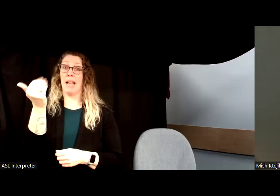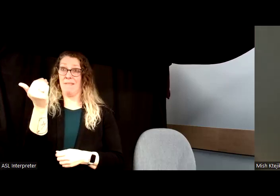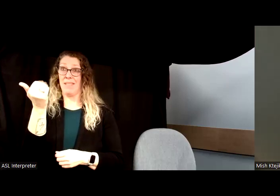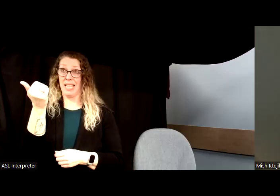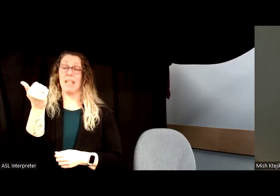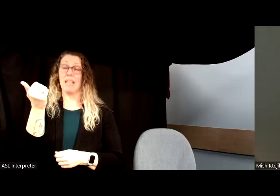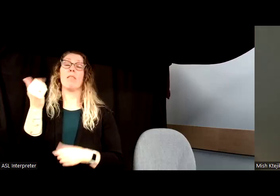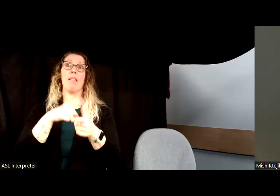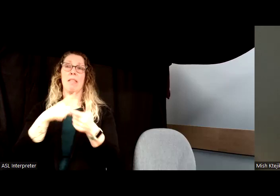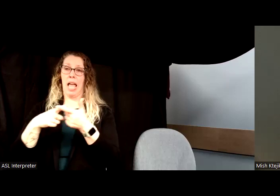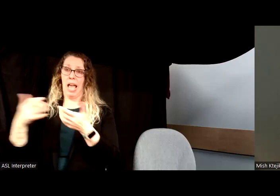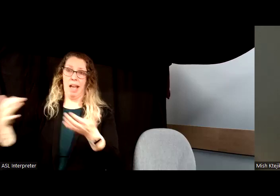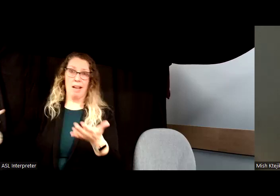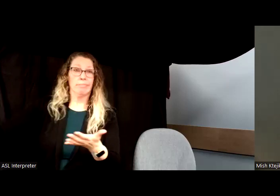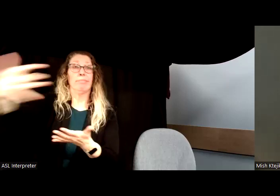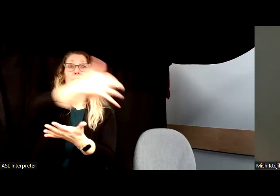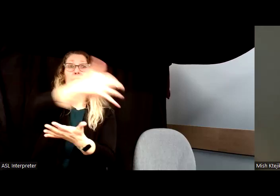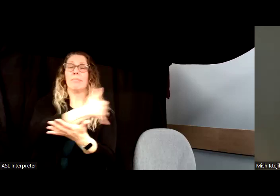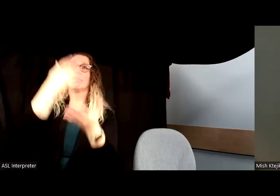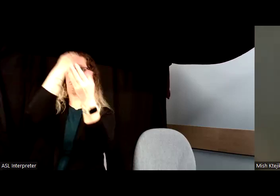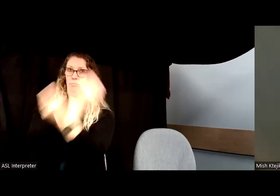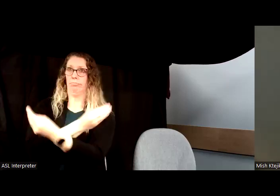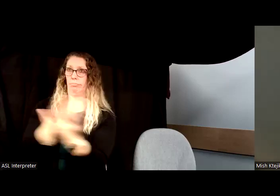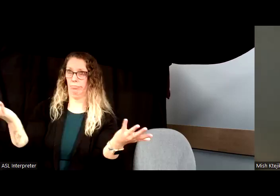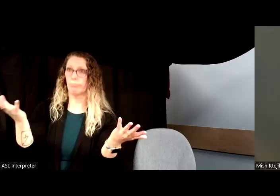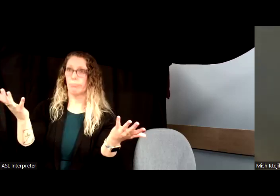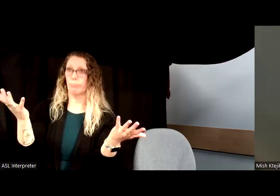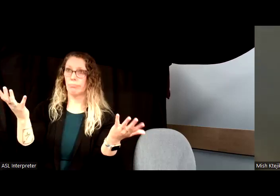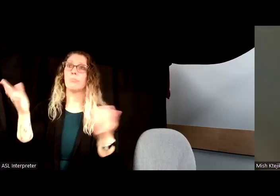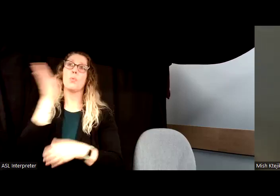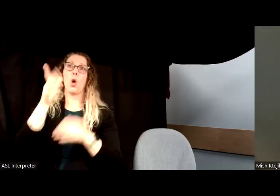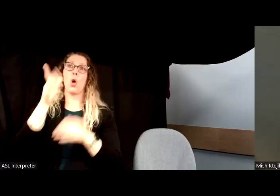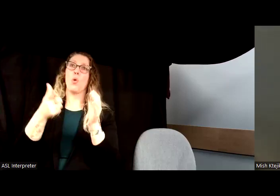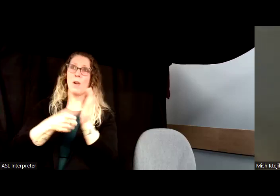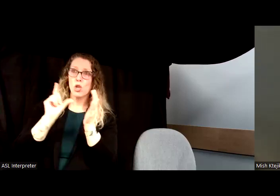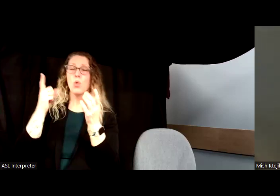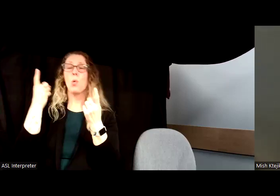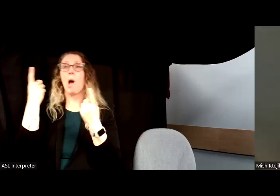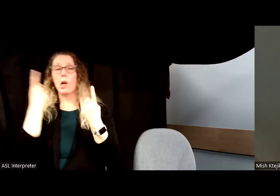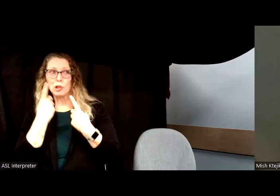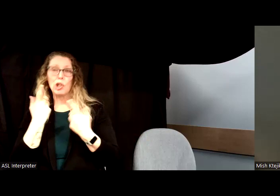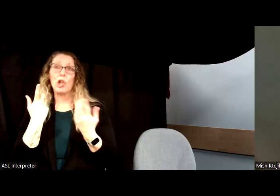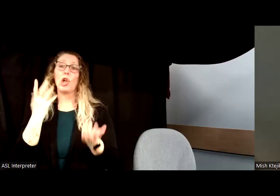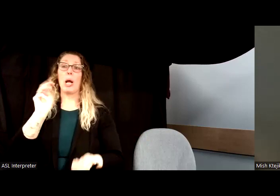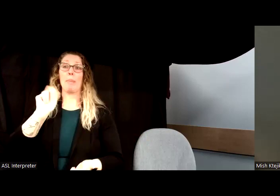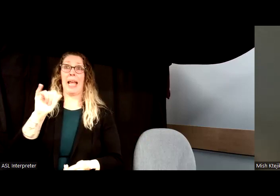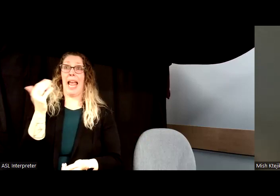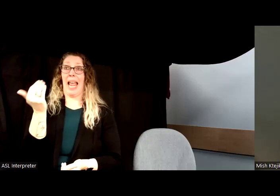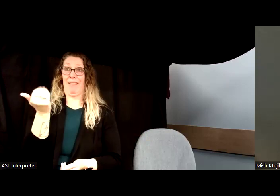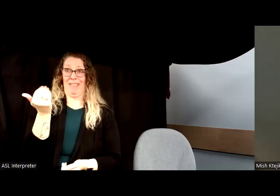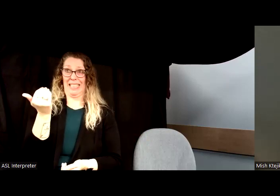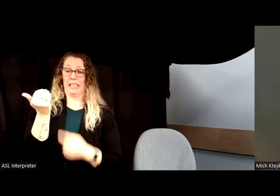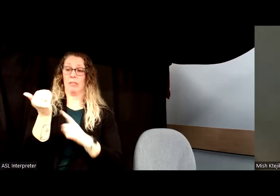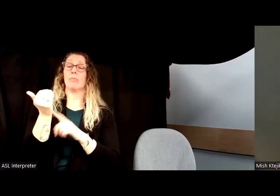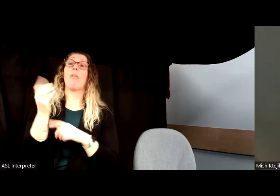be compiled and given to you guys in advance to review, consider. On May 15th, you'd come and do that